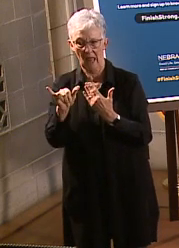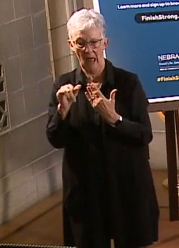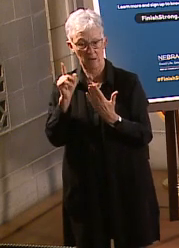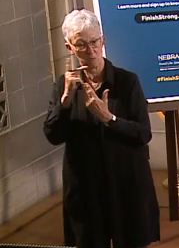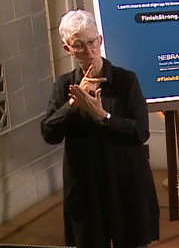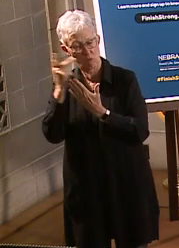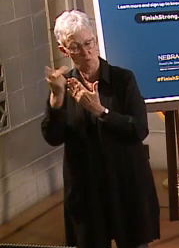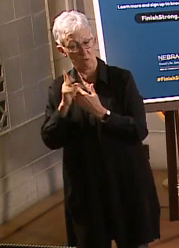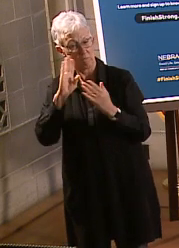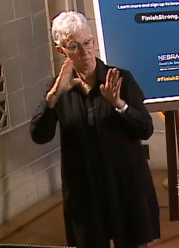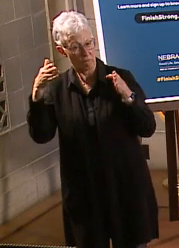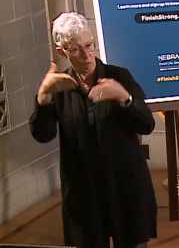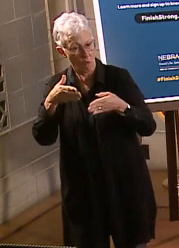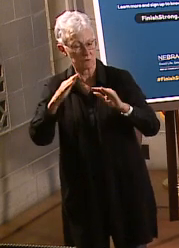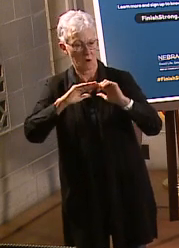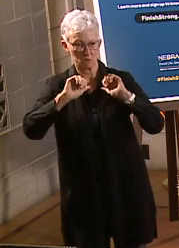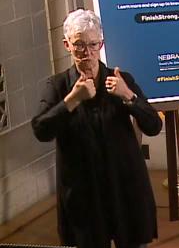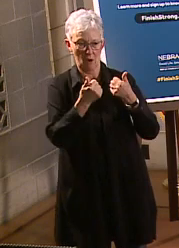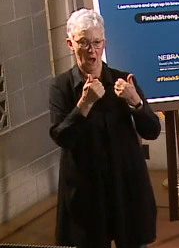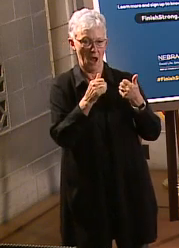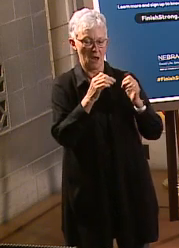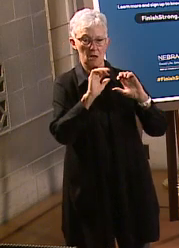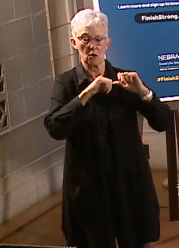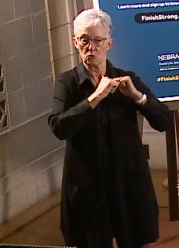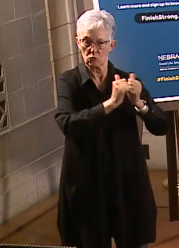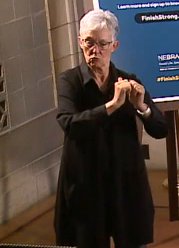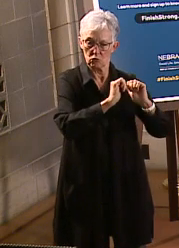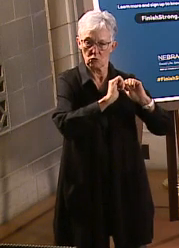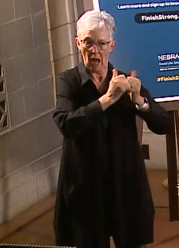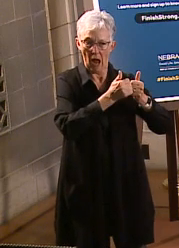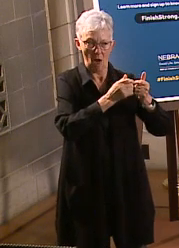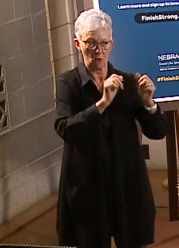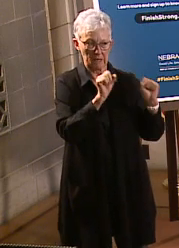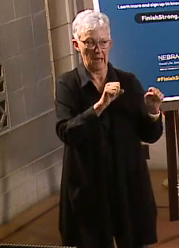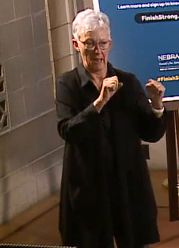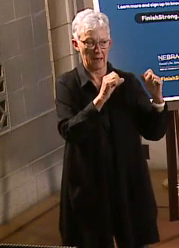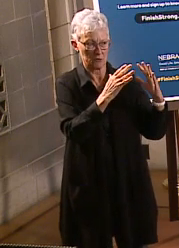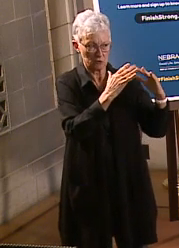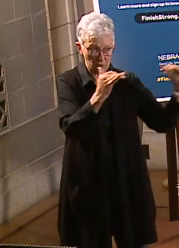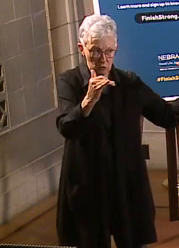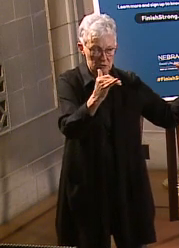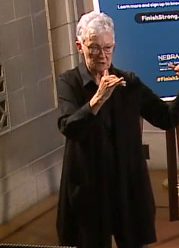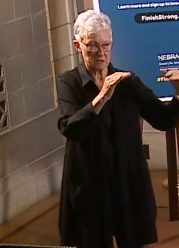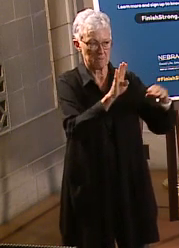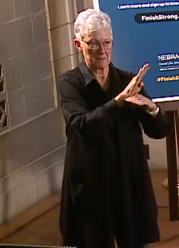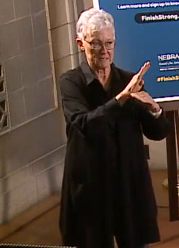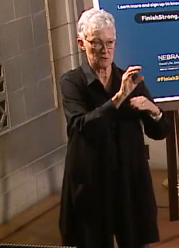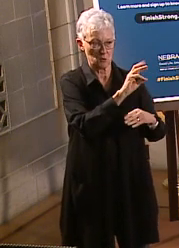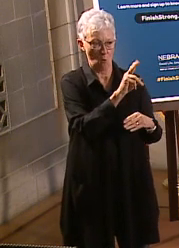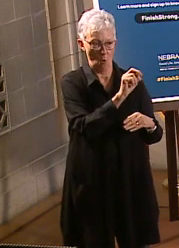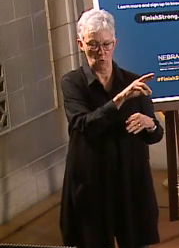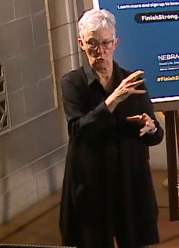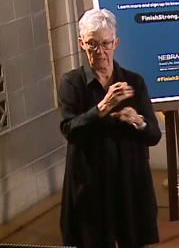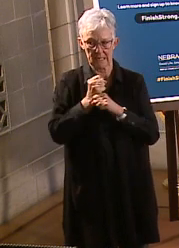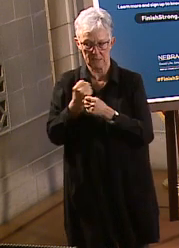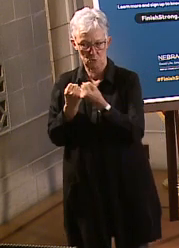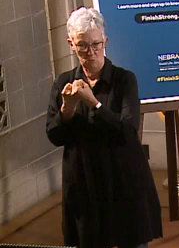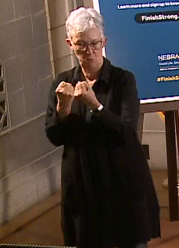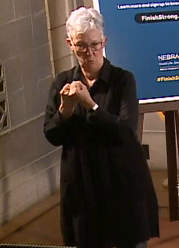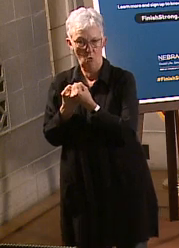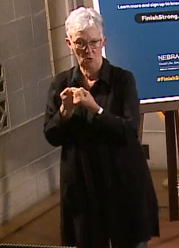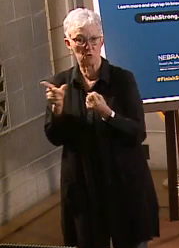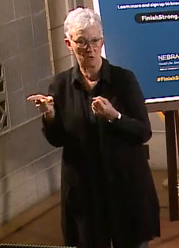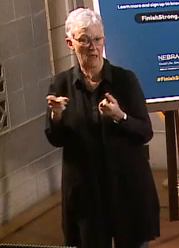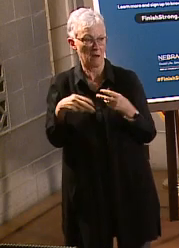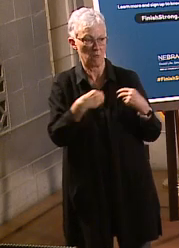and businesses and teaches them how to do business with the state of Nebraska and support their efforts in doing so. I